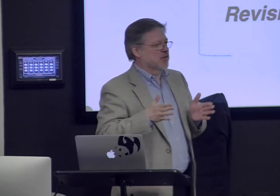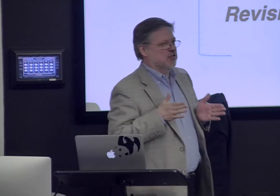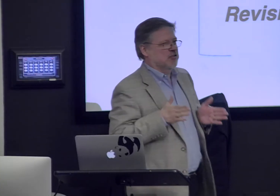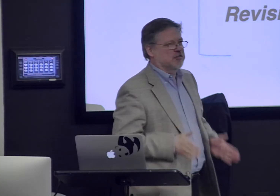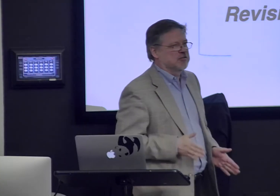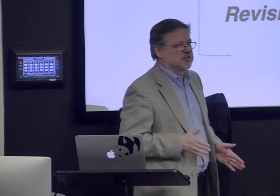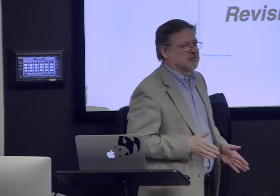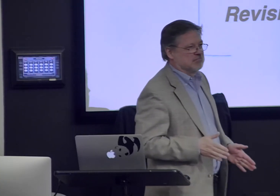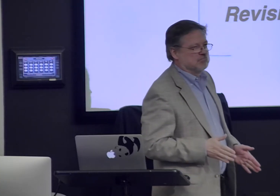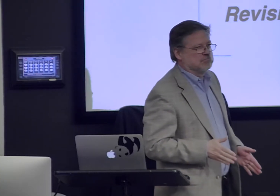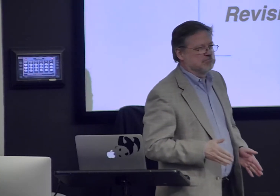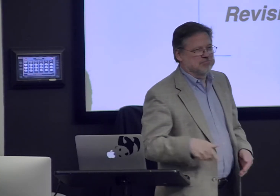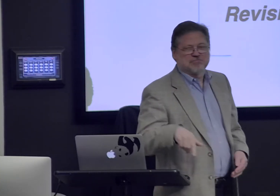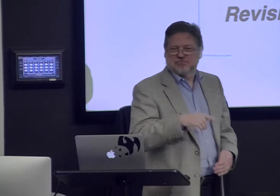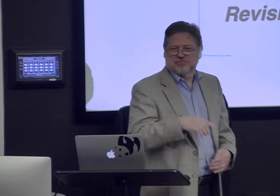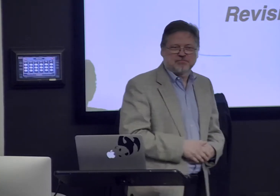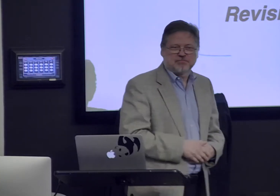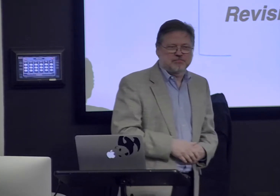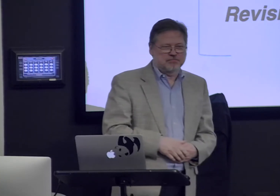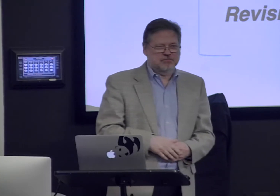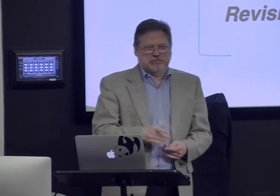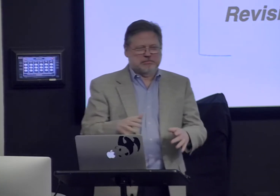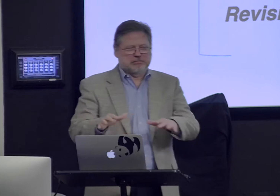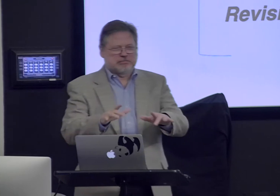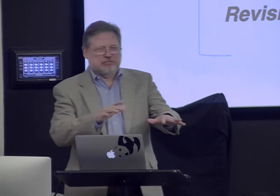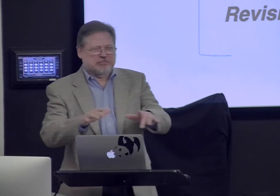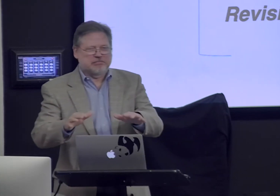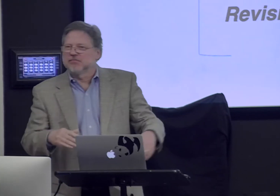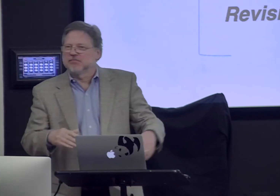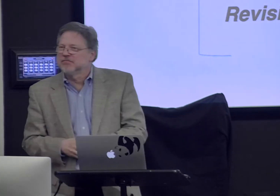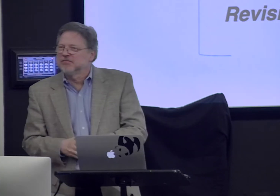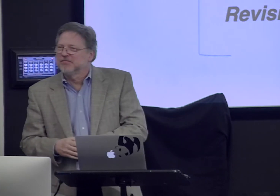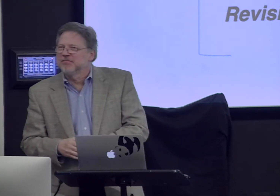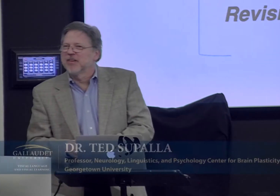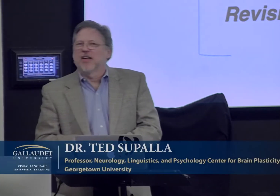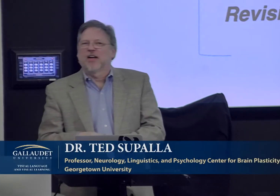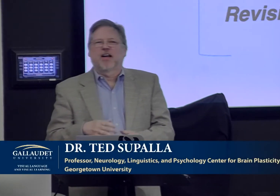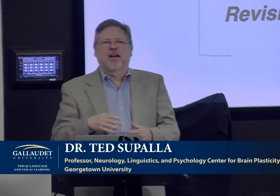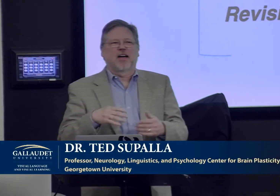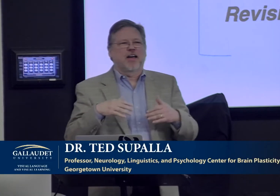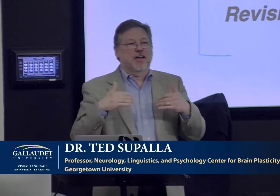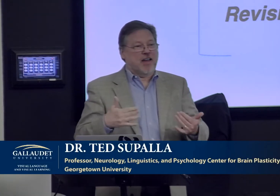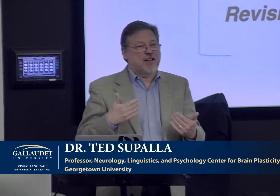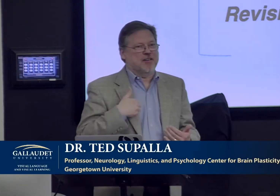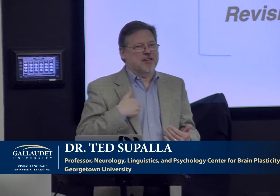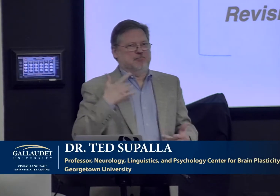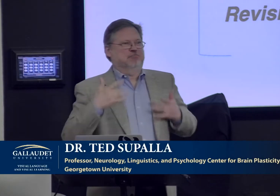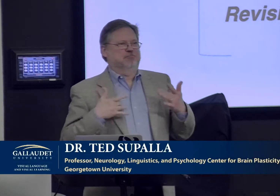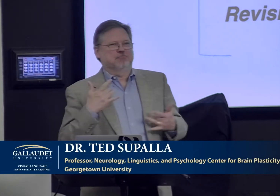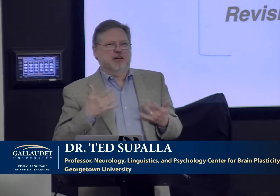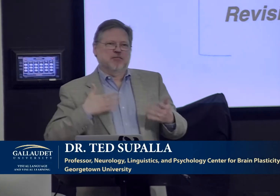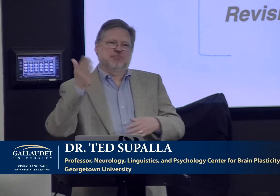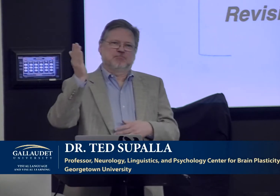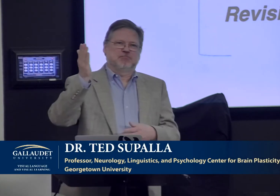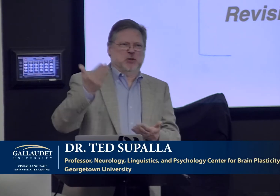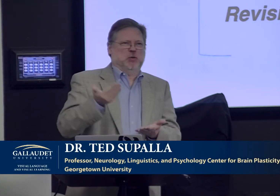Hi, everyone. So we are at neighboring universities. Oh, looks like there's some commotion right here down front.